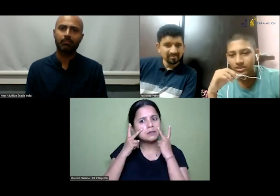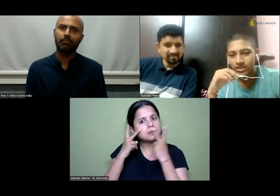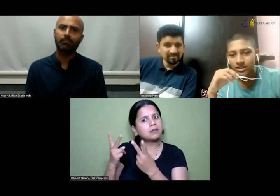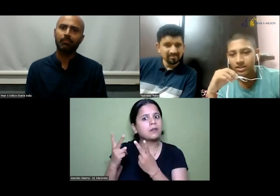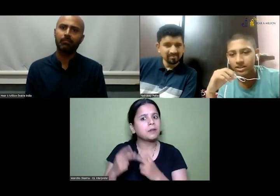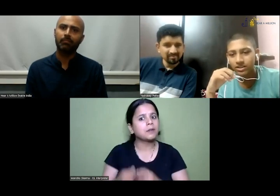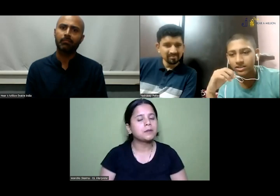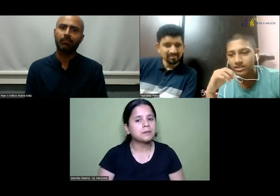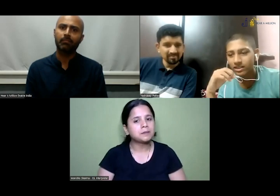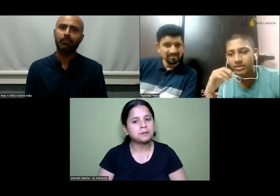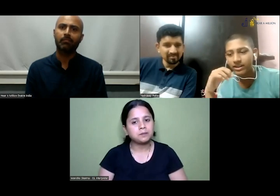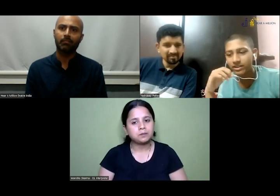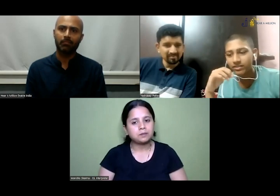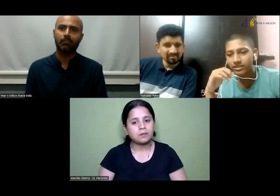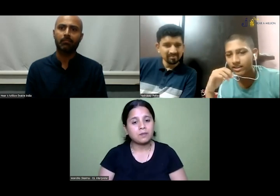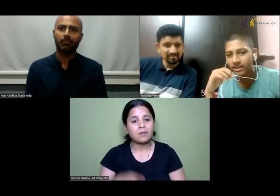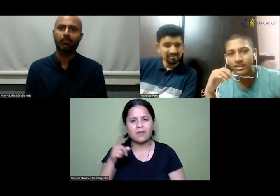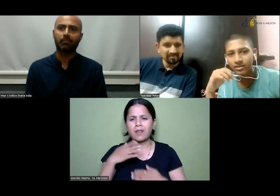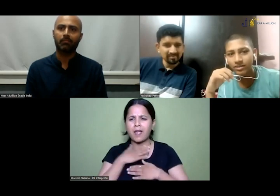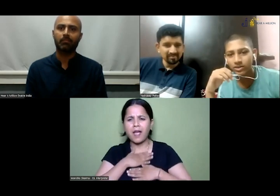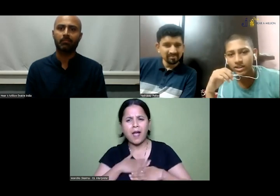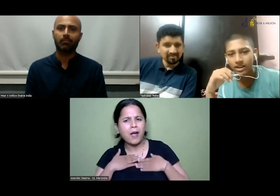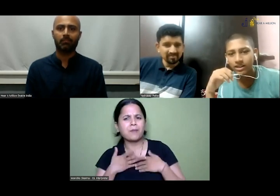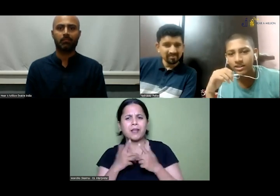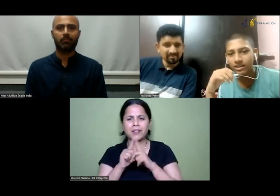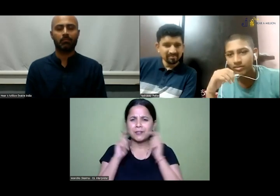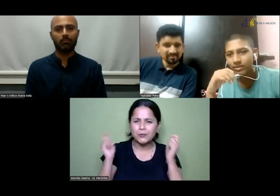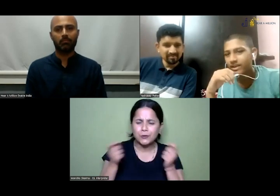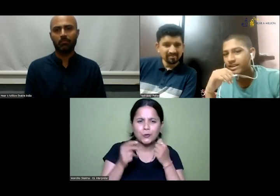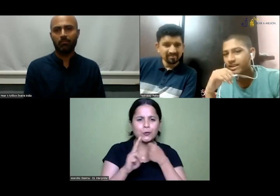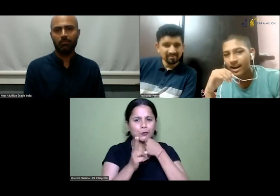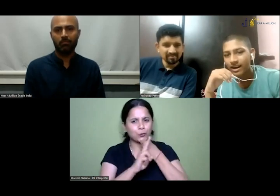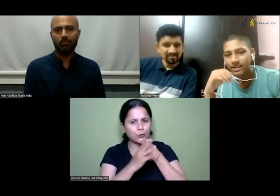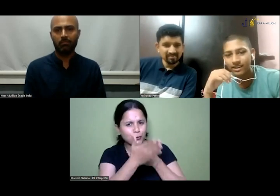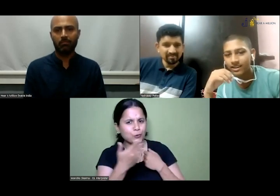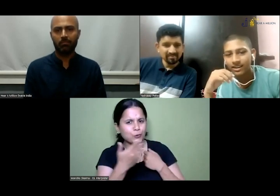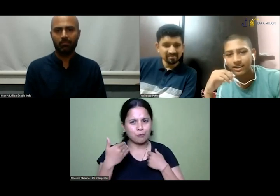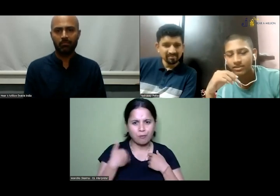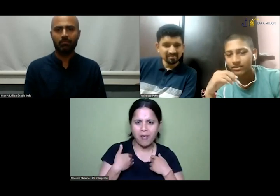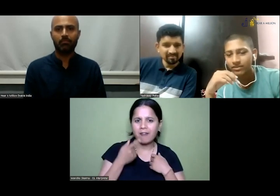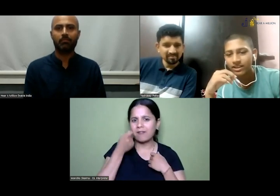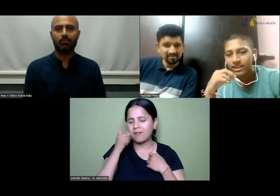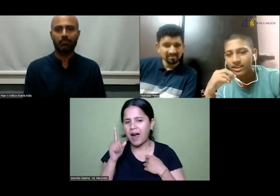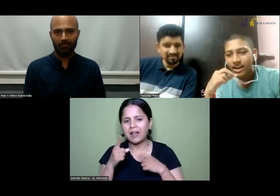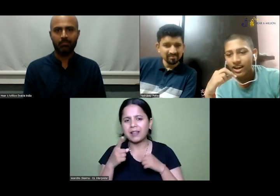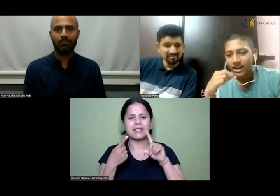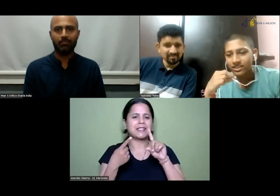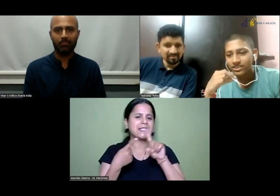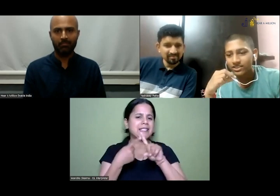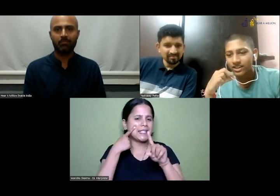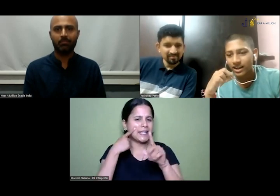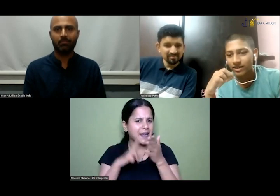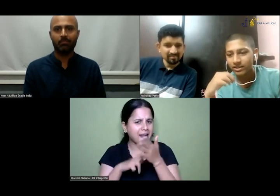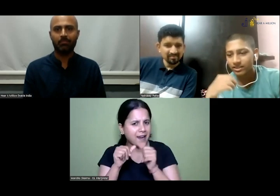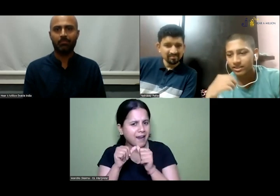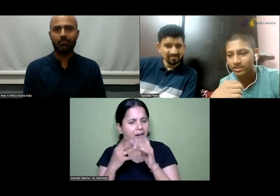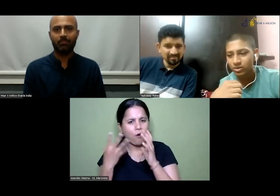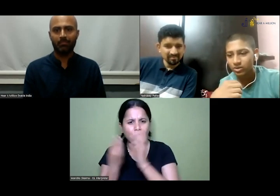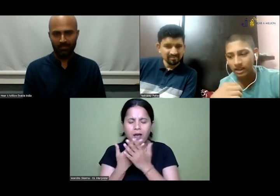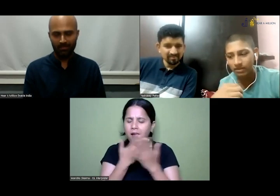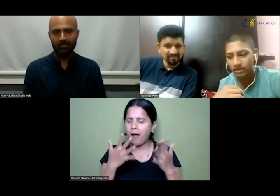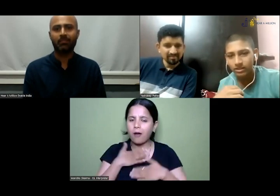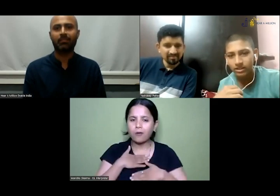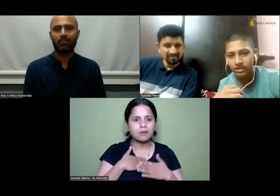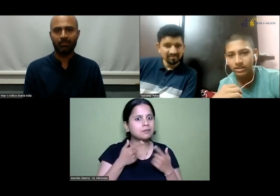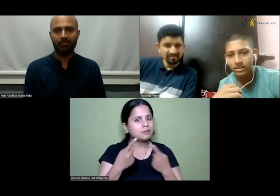She was celebrating with Alim, Tushar, me, Dad, Tina, everyone. And she had been